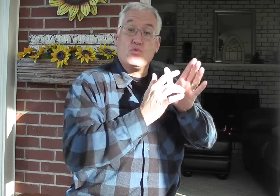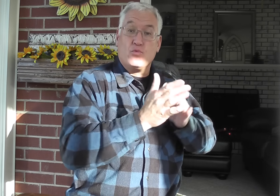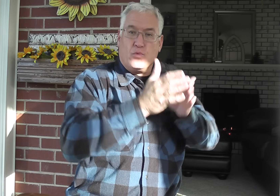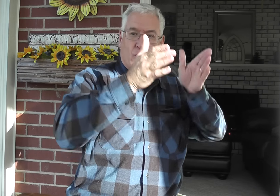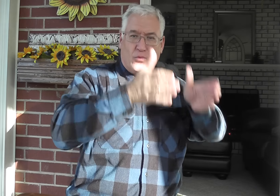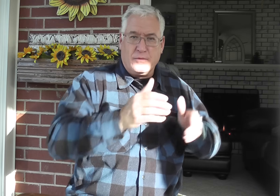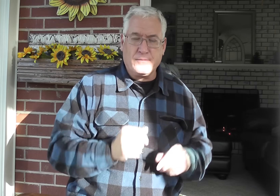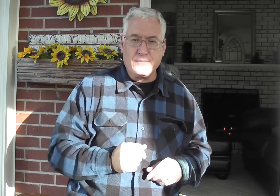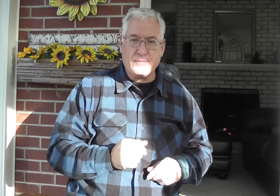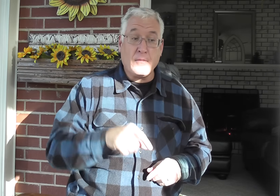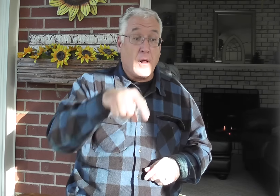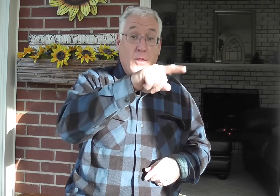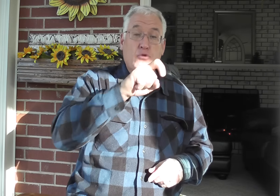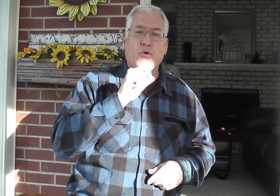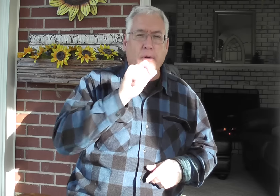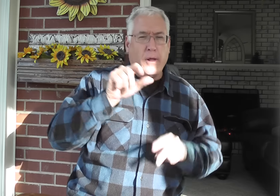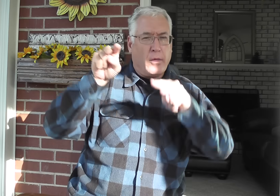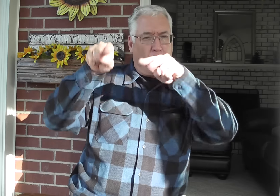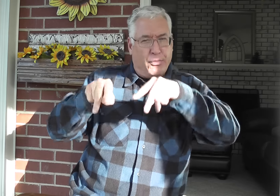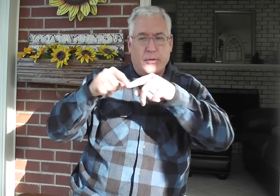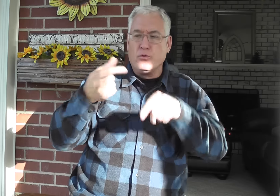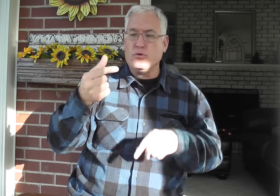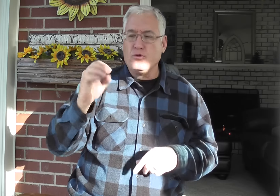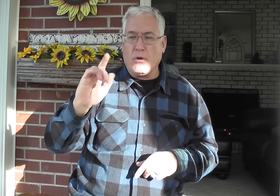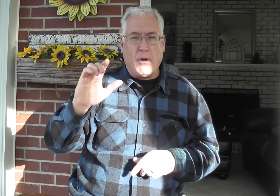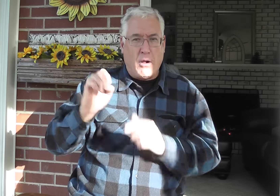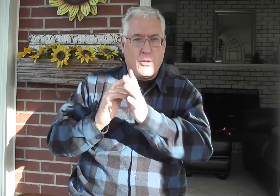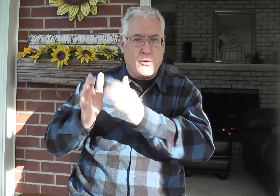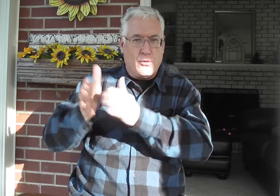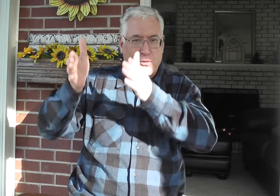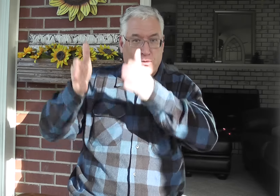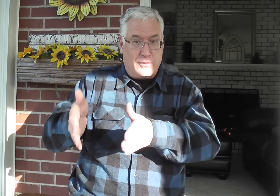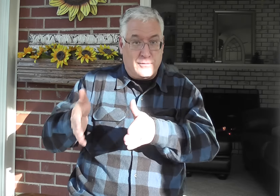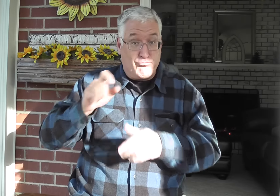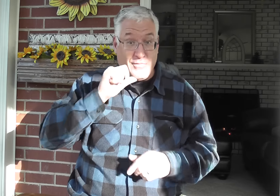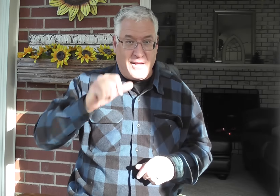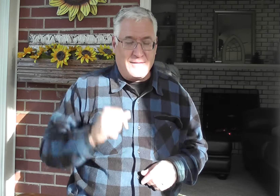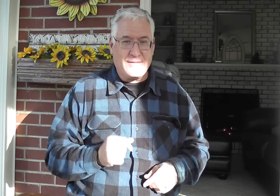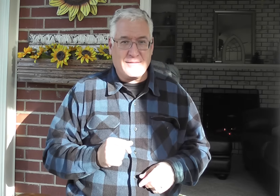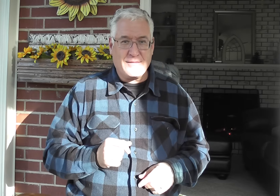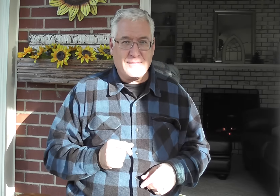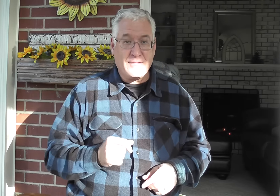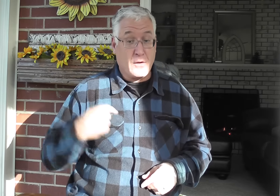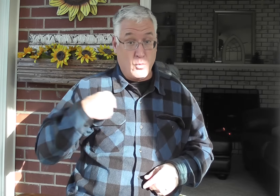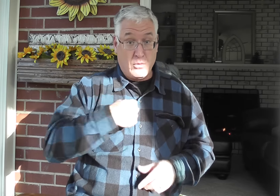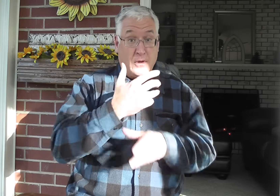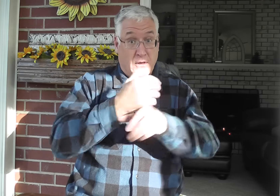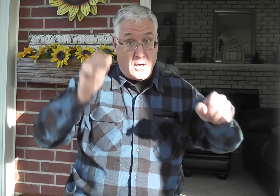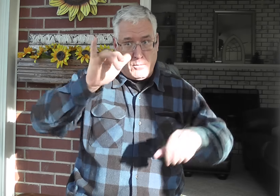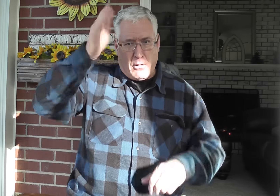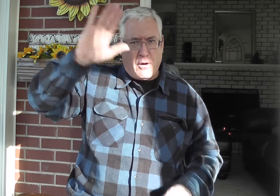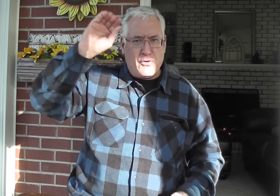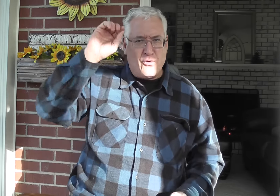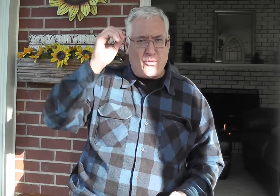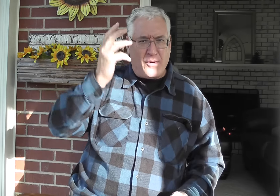not just the Gentiles, then the Jews would not look down on the Gentiles, and the Gentiles would not look down on the Jews. No one would.